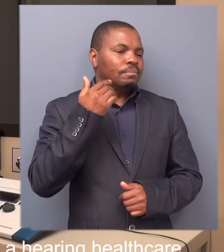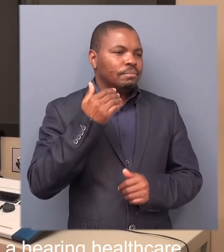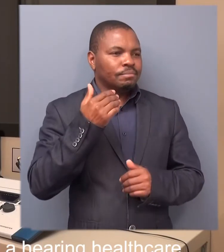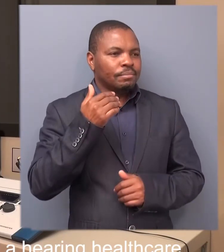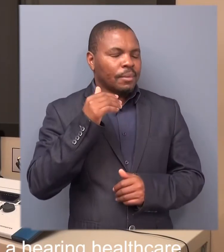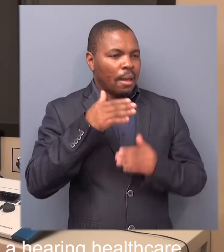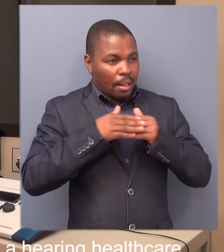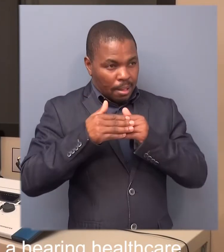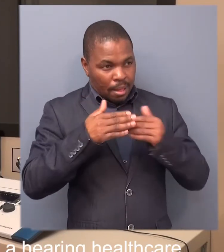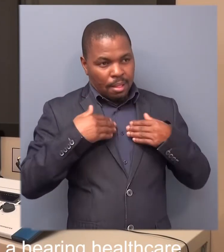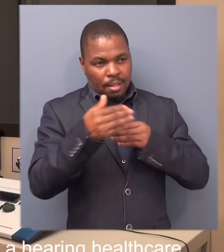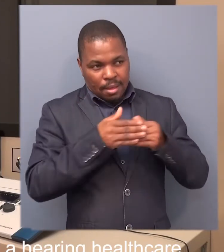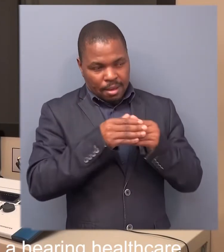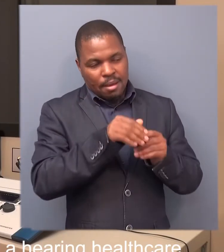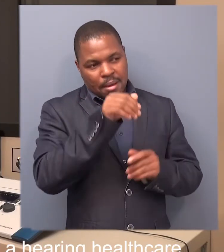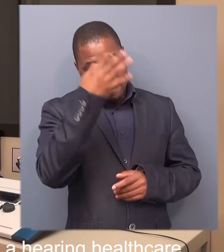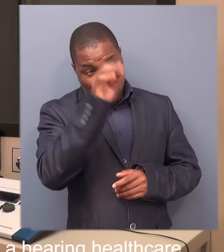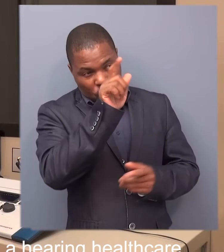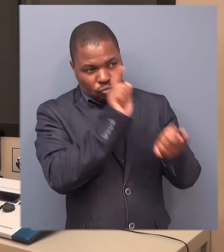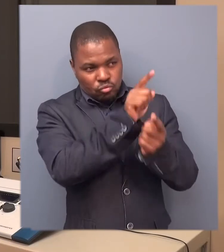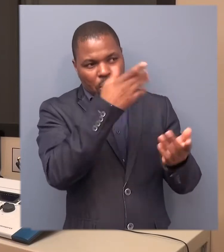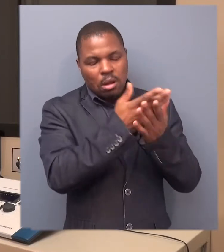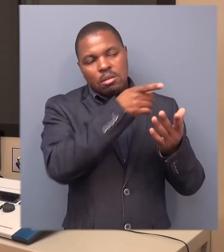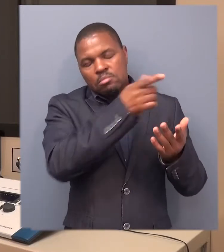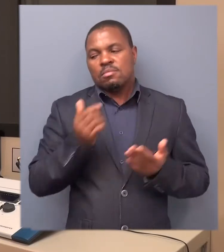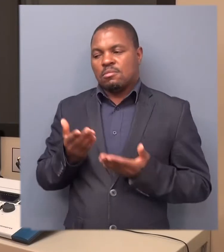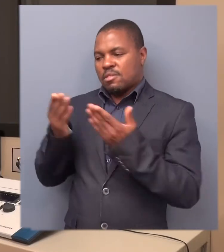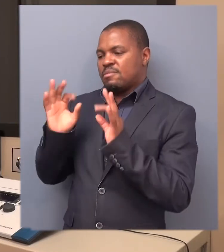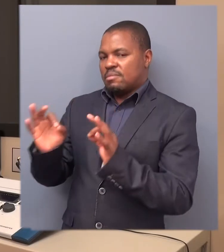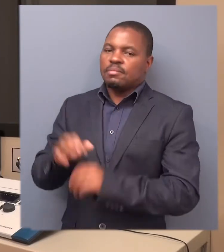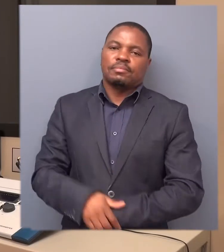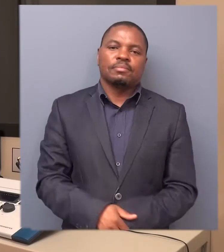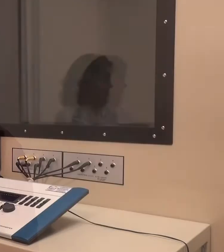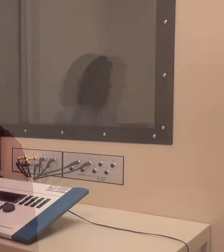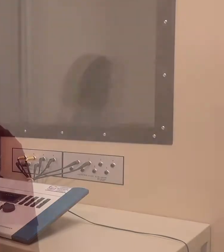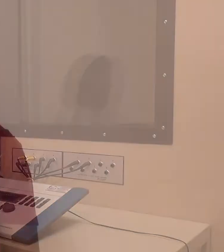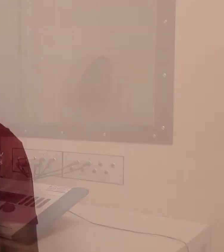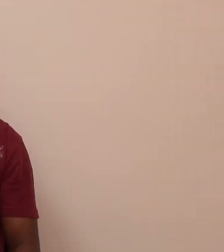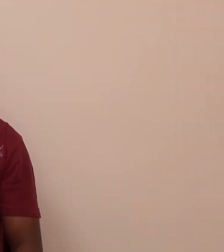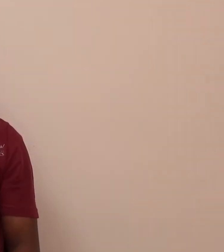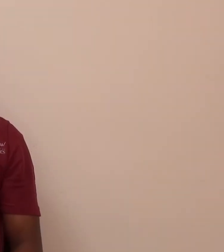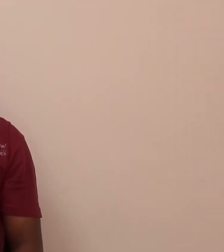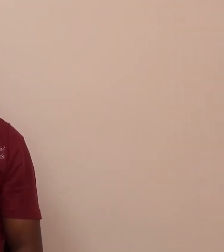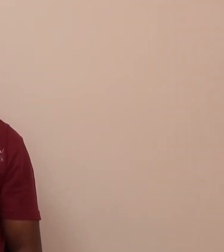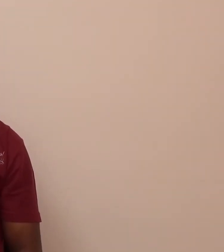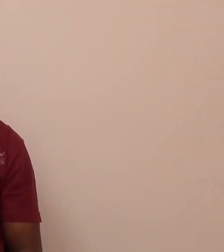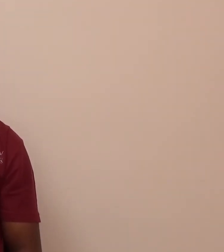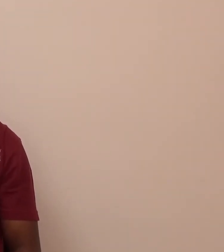consult a hearing healthcare professional and they will be able to provide the appropriate services.